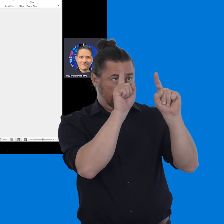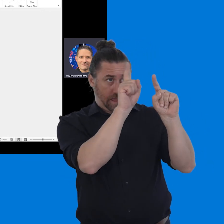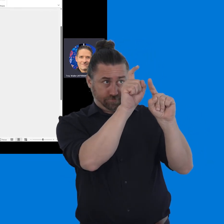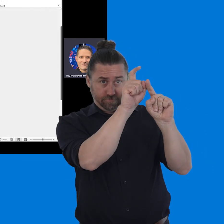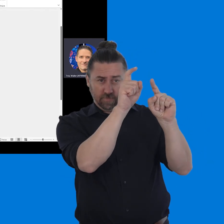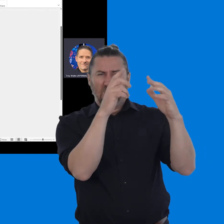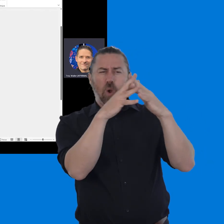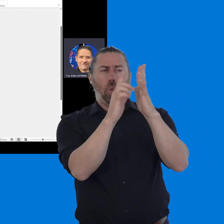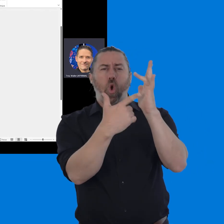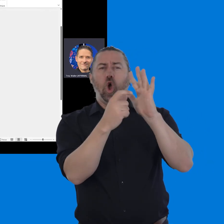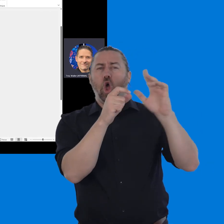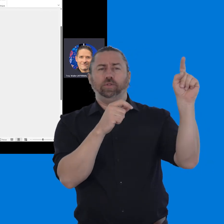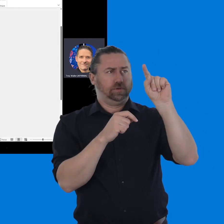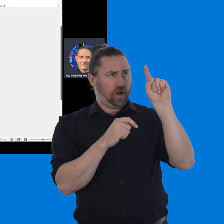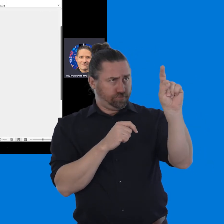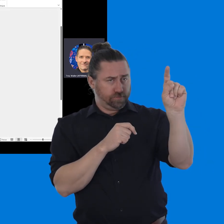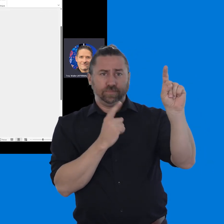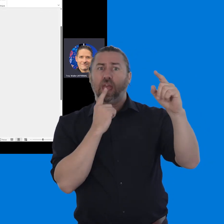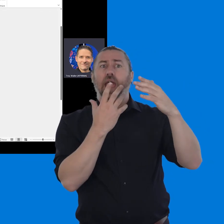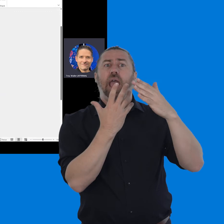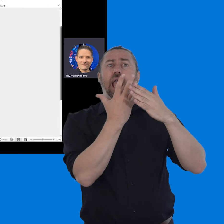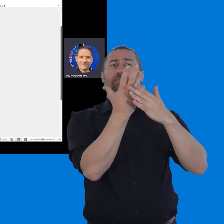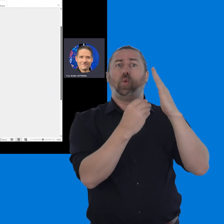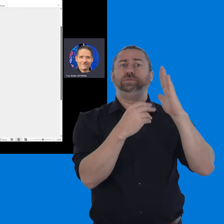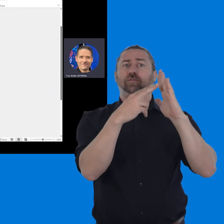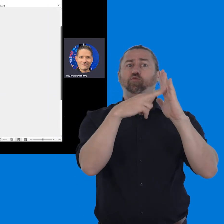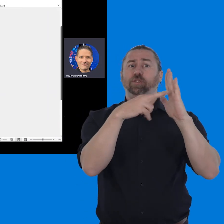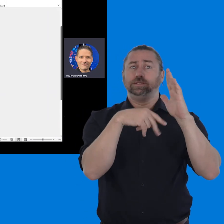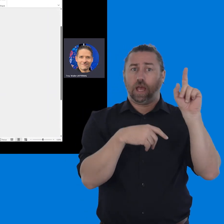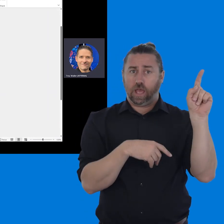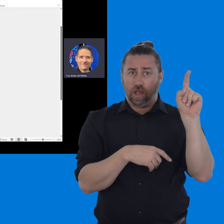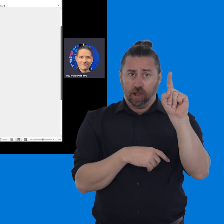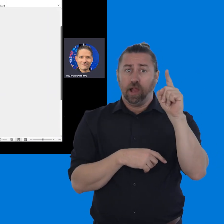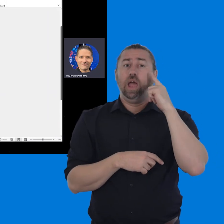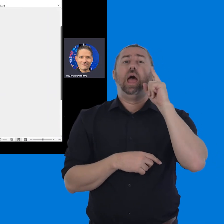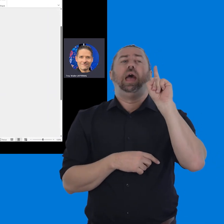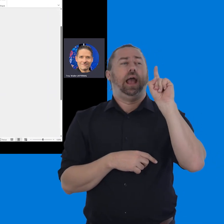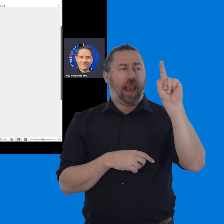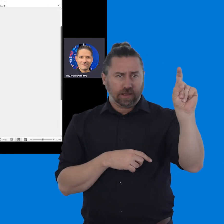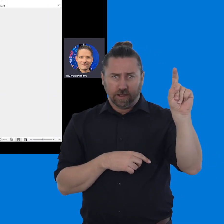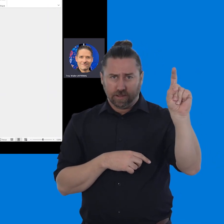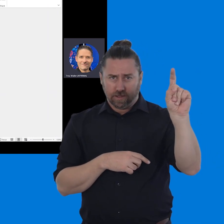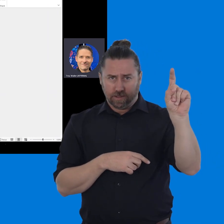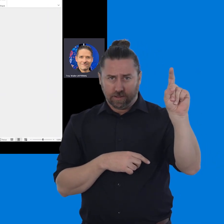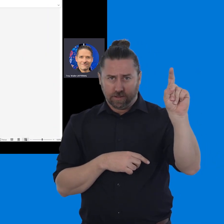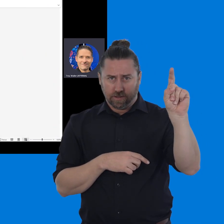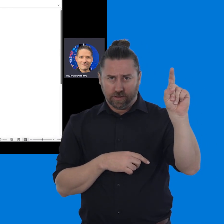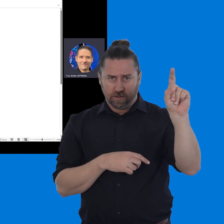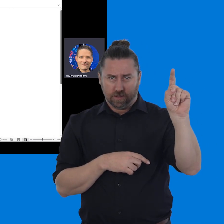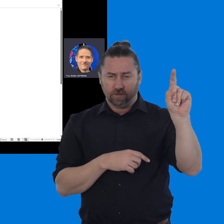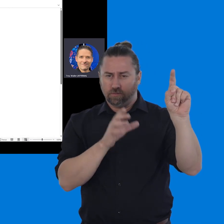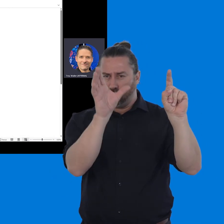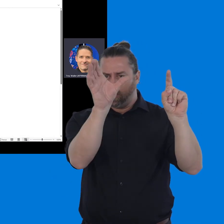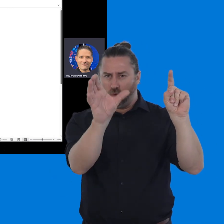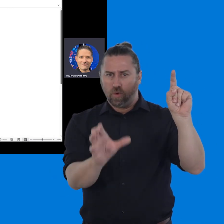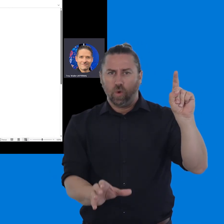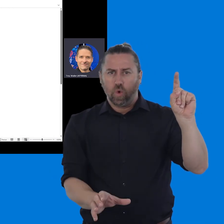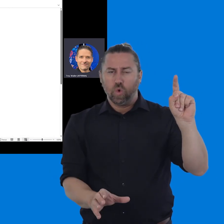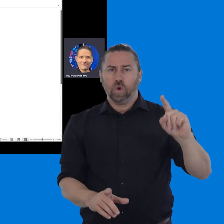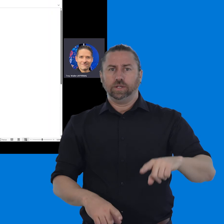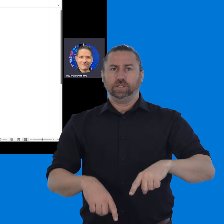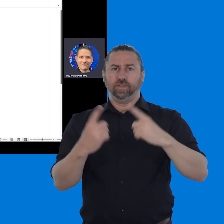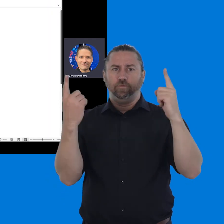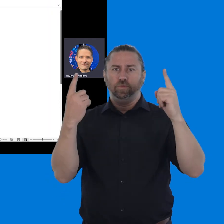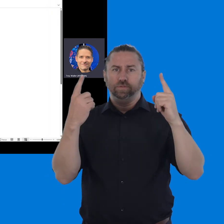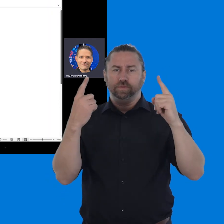Word. And you can see here that I've got the Immersive Reader button. But look what happens when I click on the Immersive Reader button.